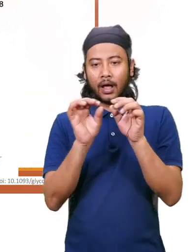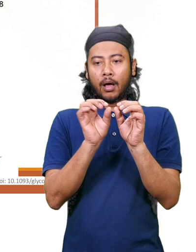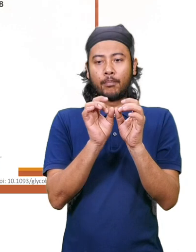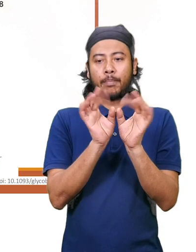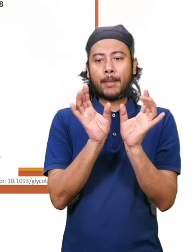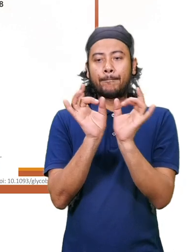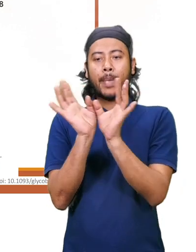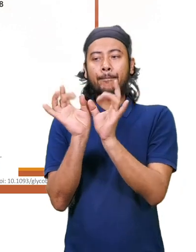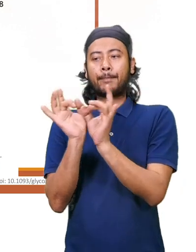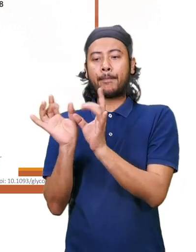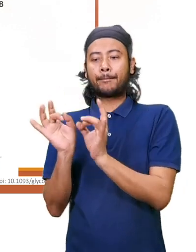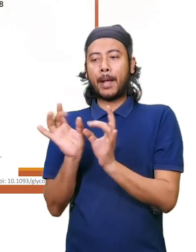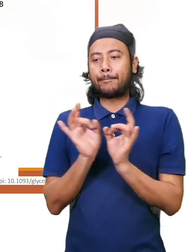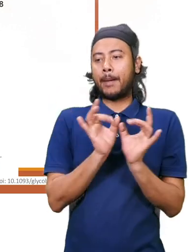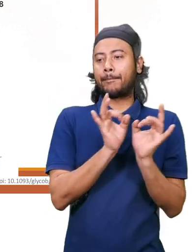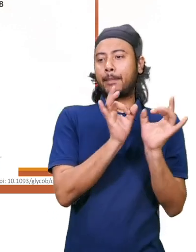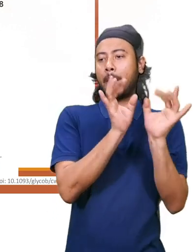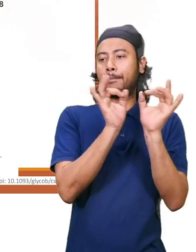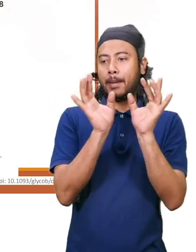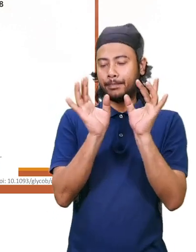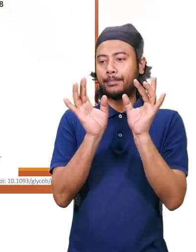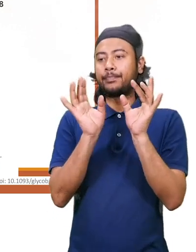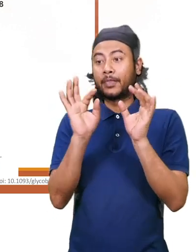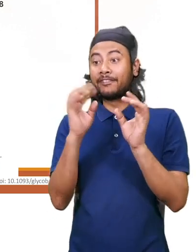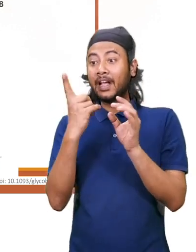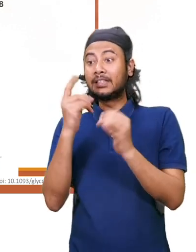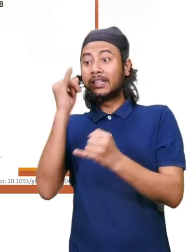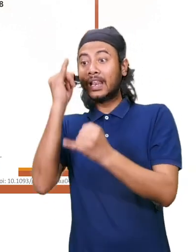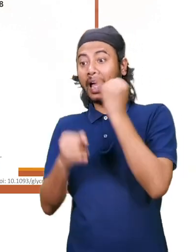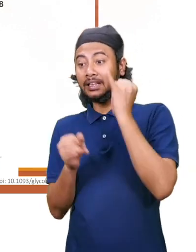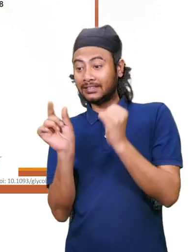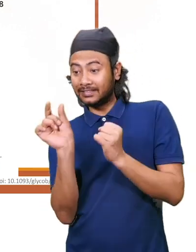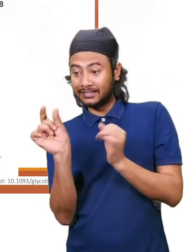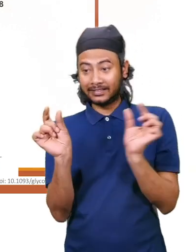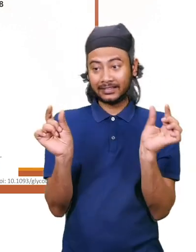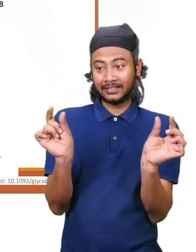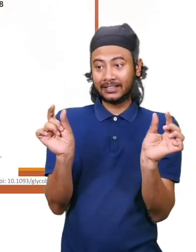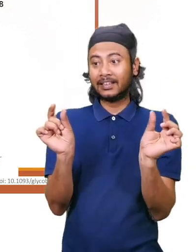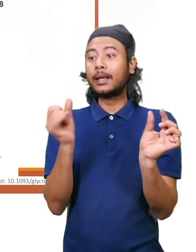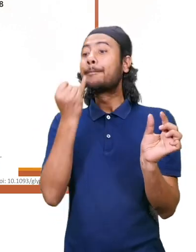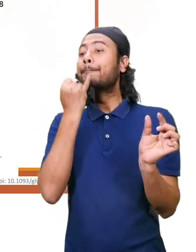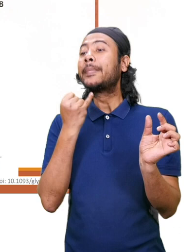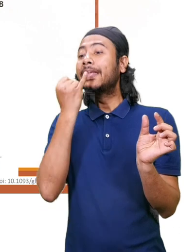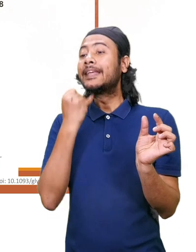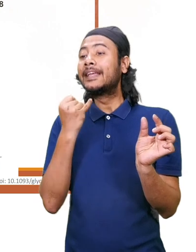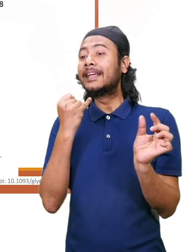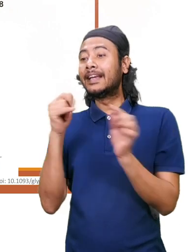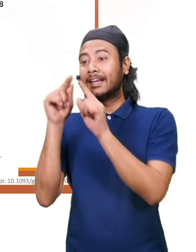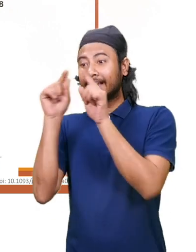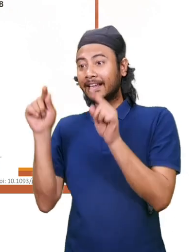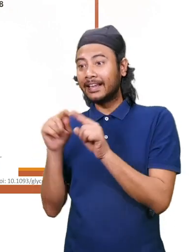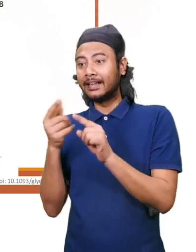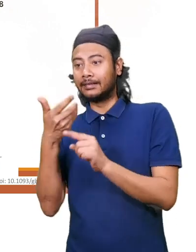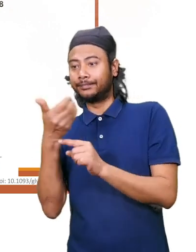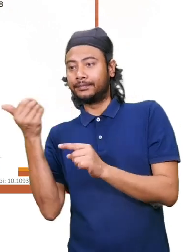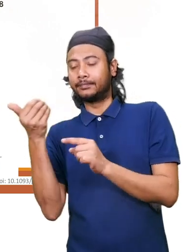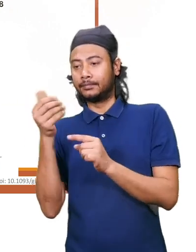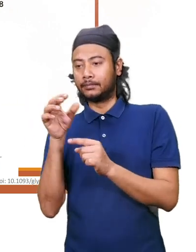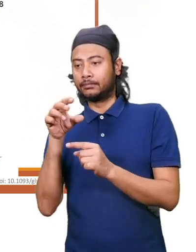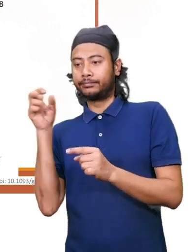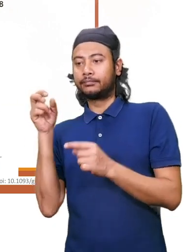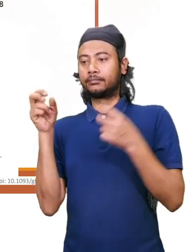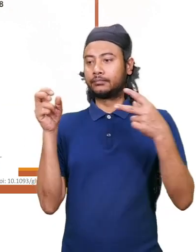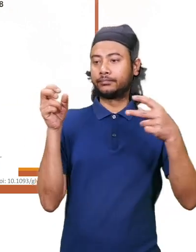the glycan chains are broken in a sequential manner. So first the terminal sugars,